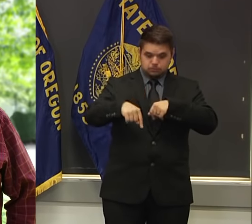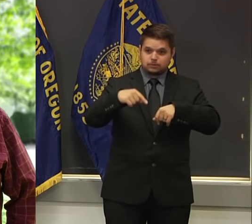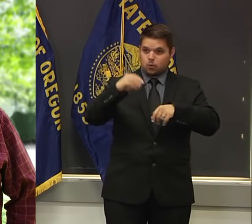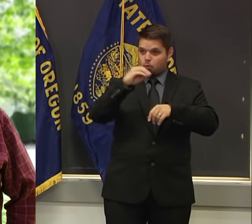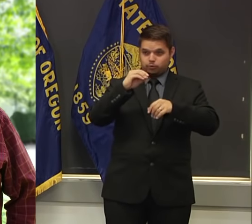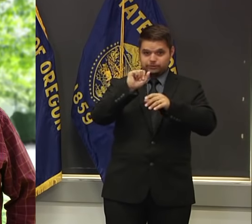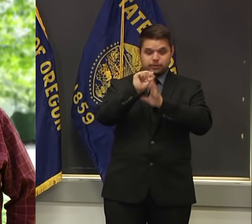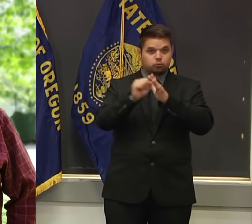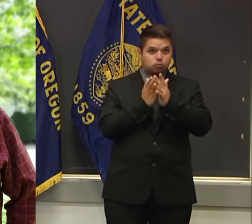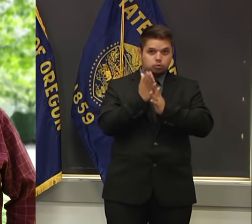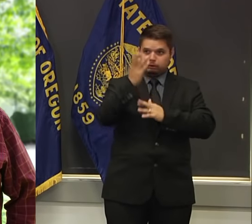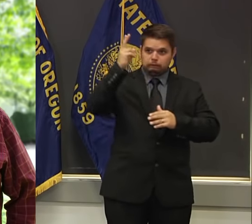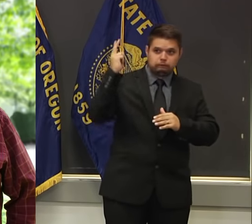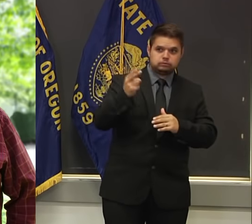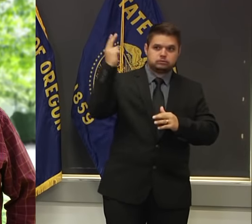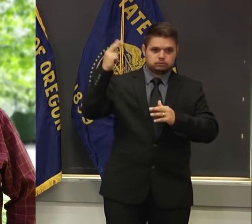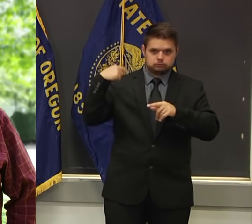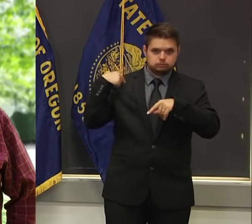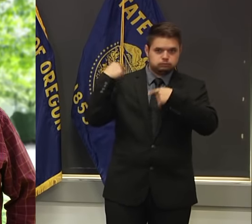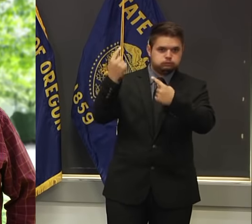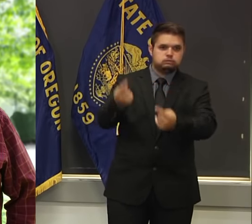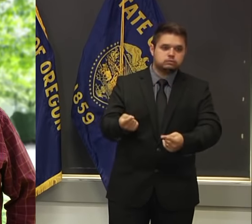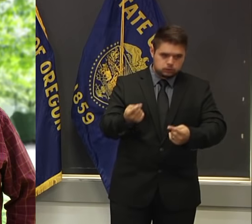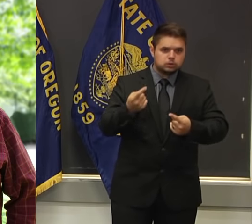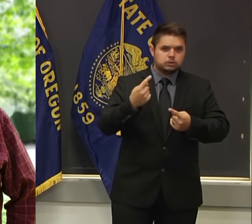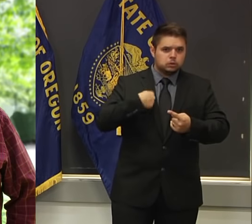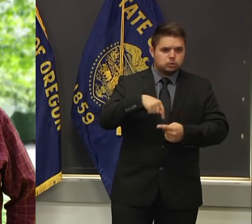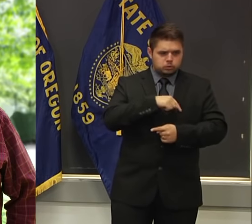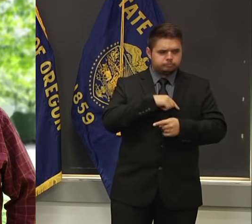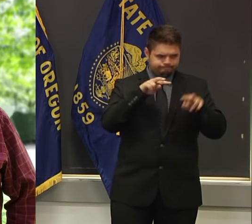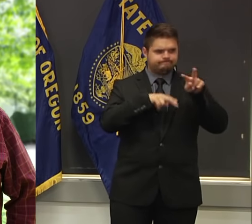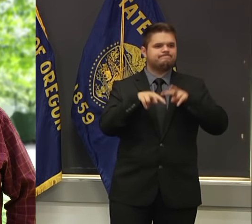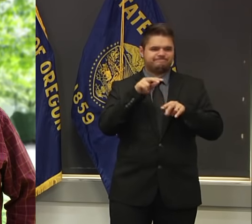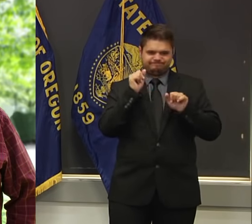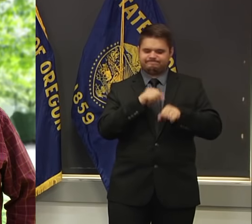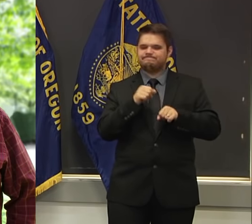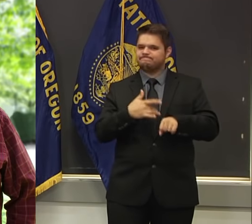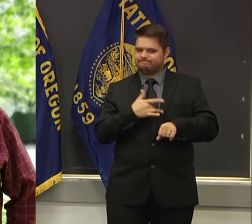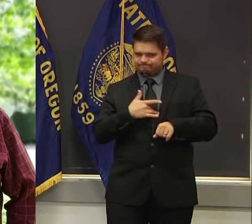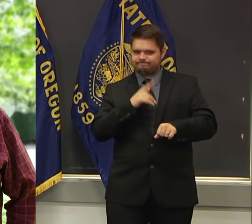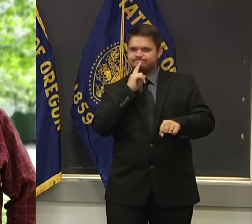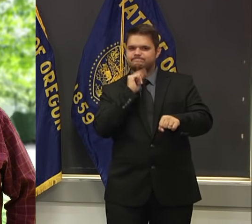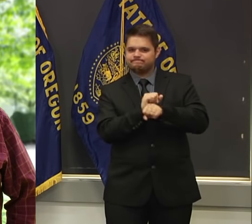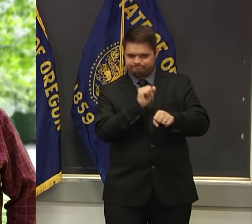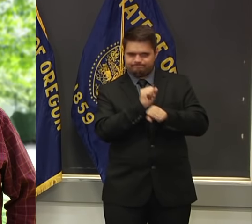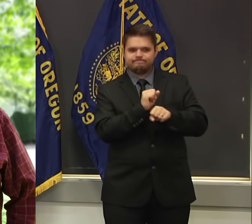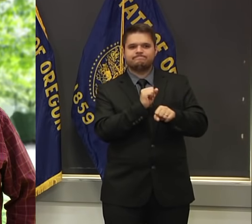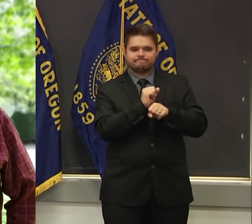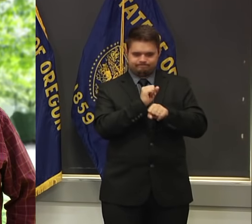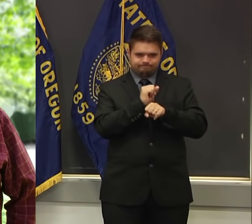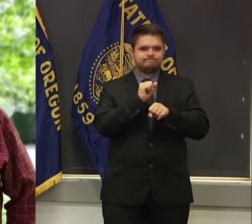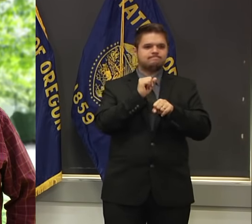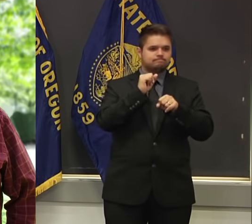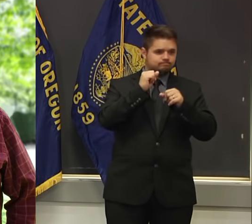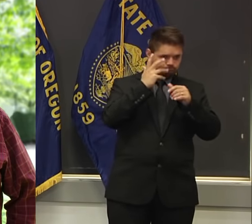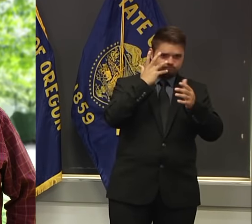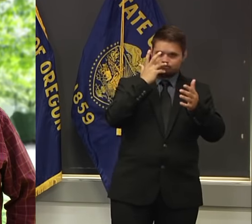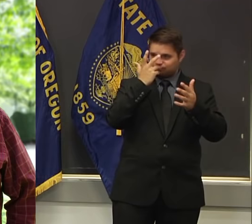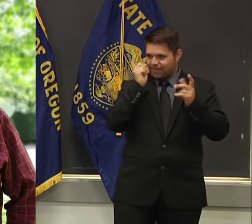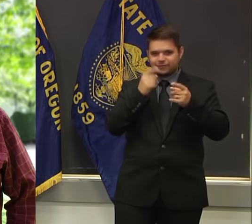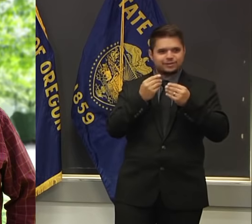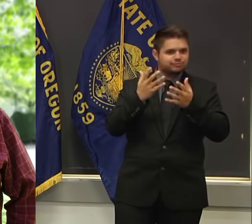context, we really believe that it justifies some extraordinary measures. And so last Friday, in partnership